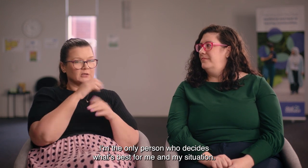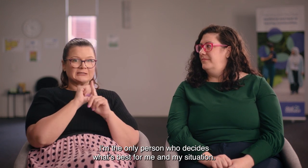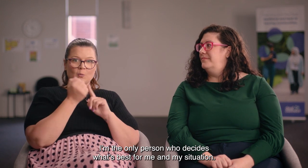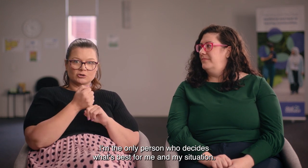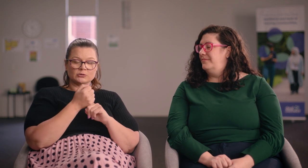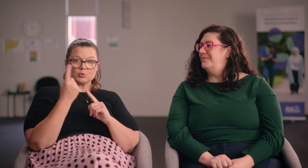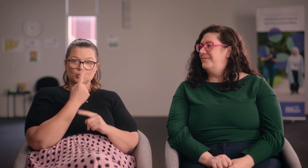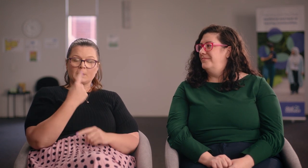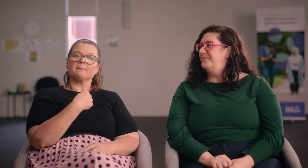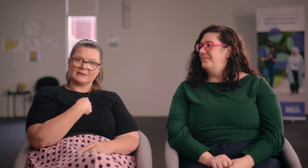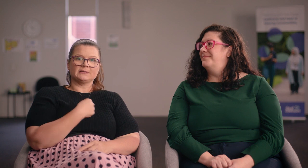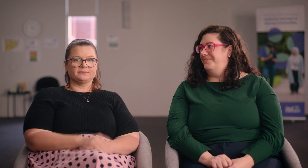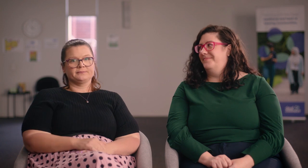situation.